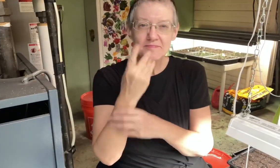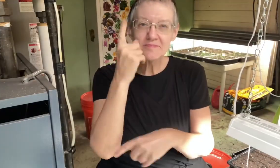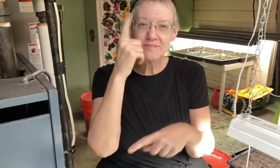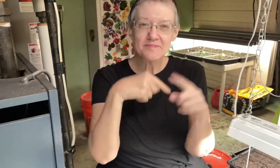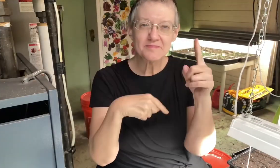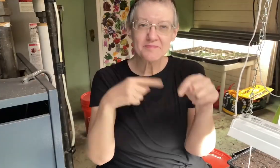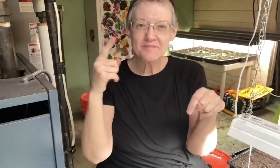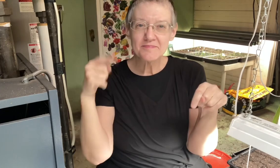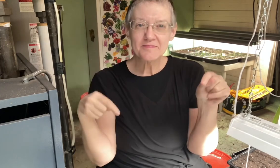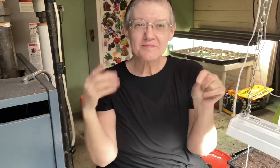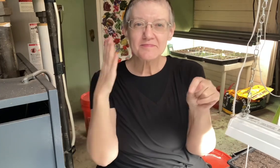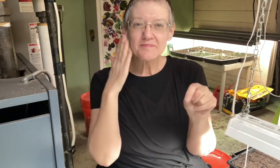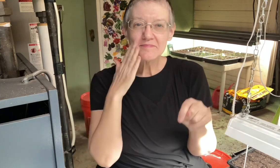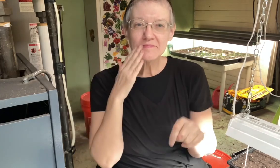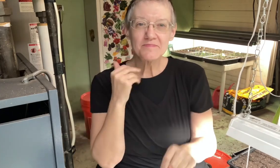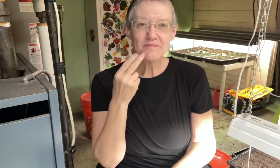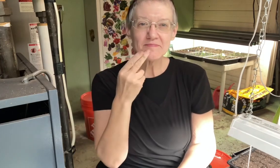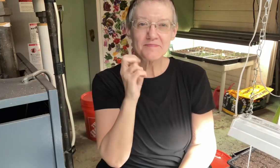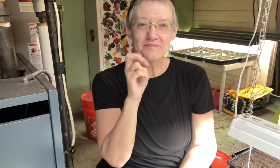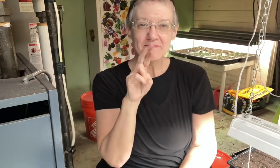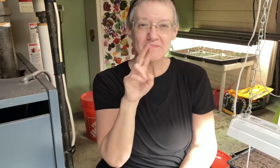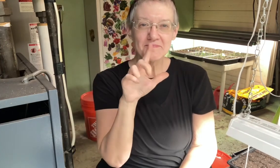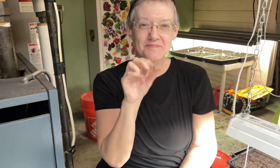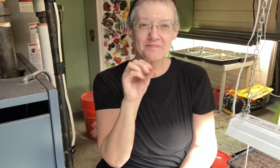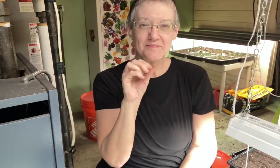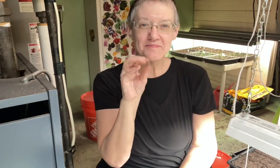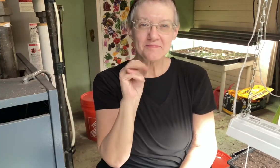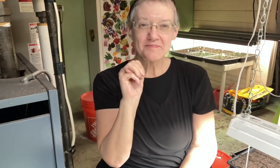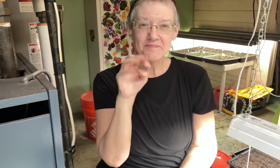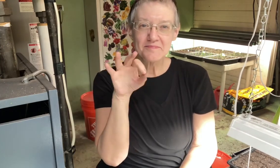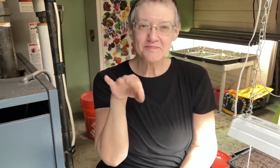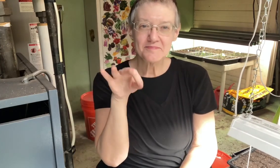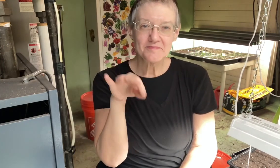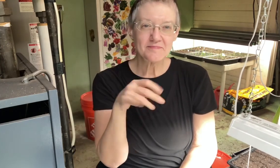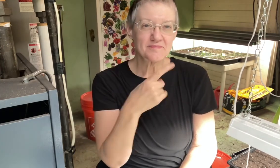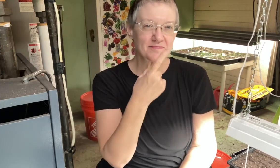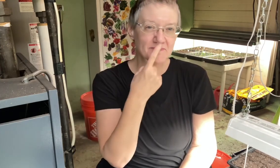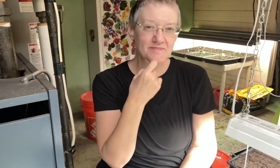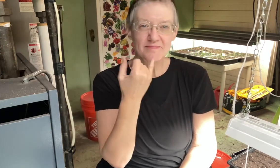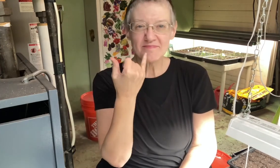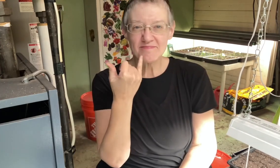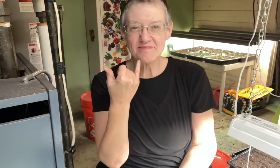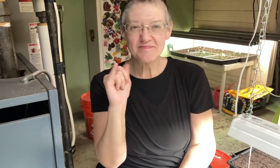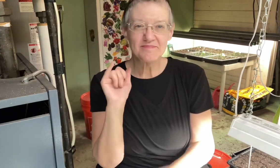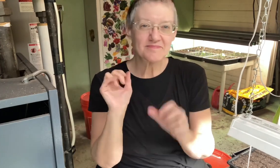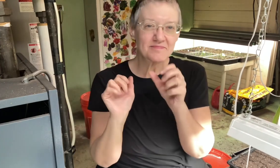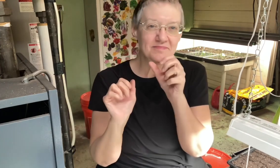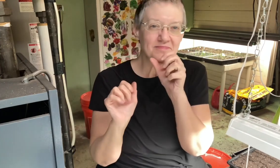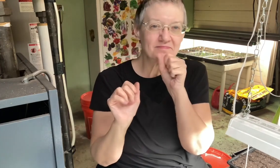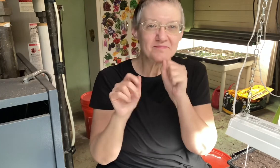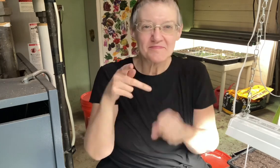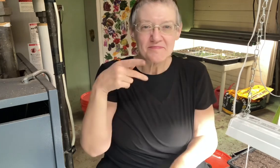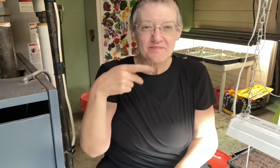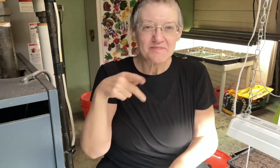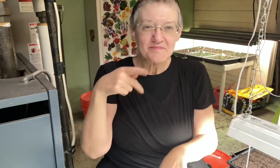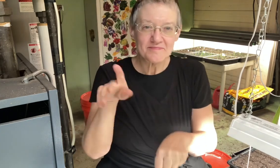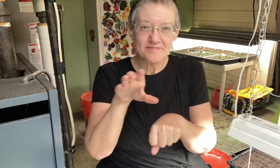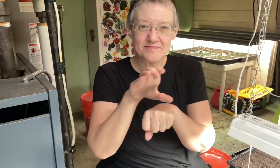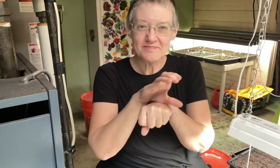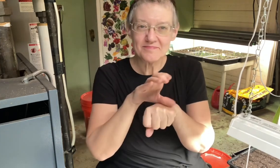I've experienced growing a variety of sweet heirloom peppers. Red and yellow, orange and